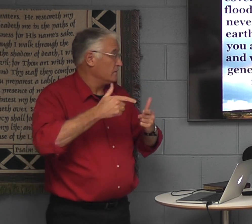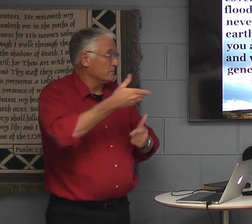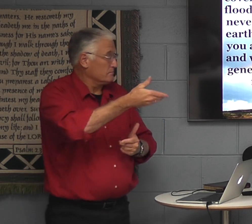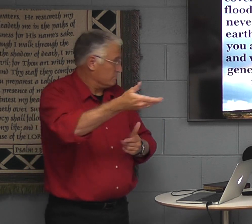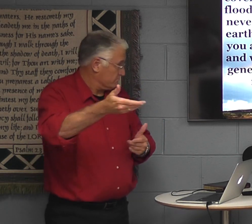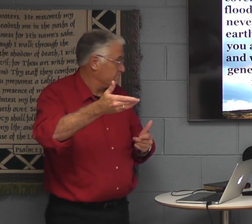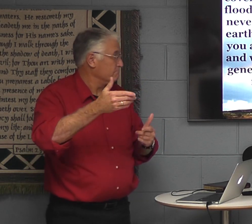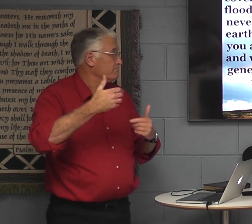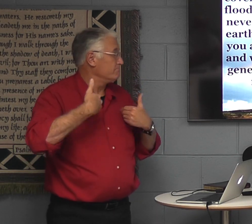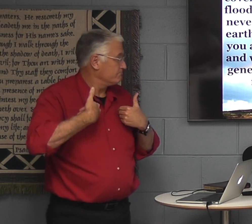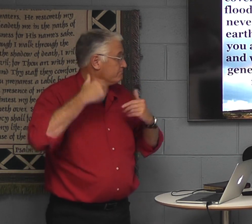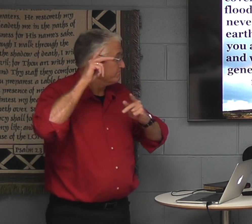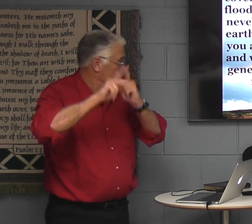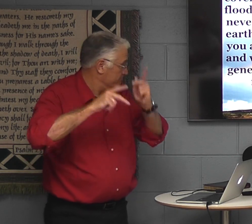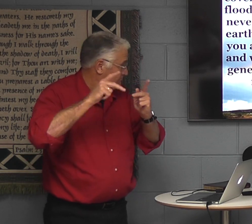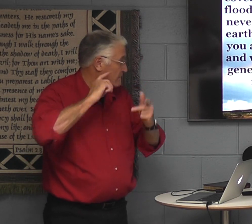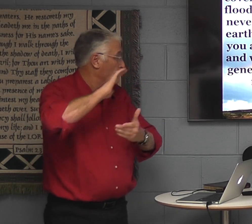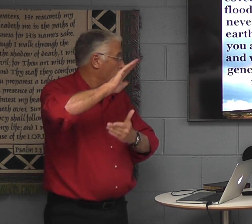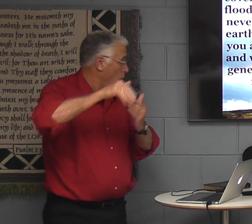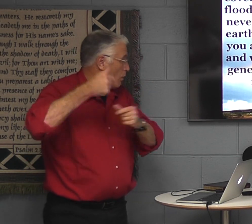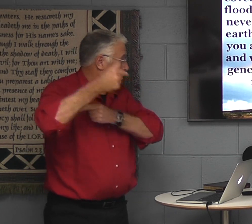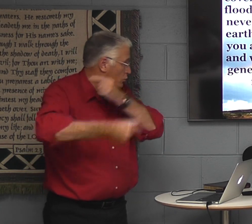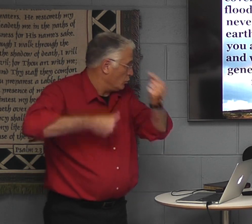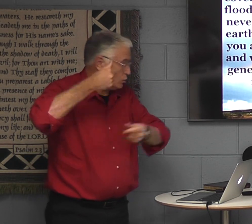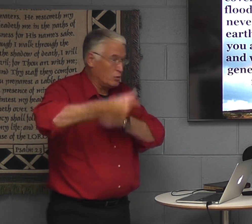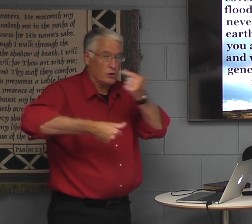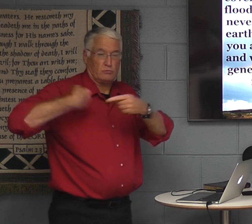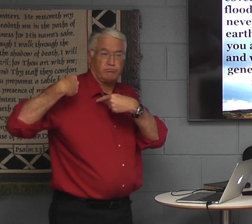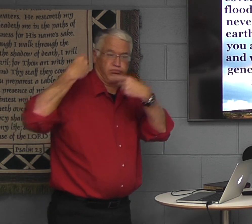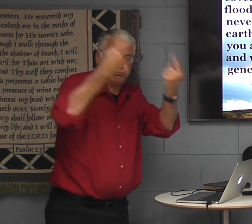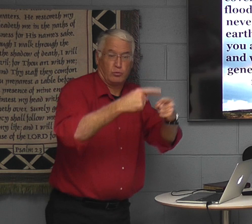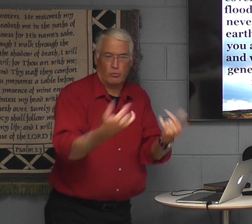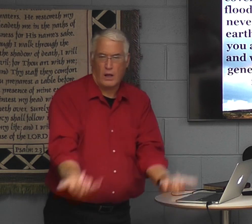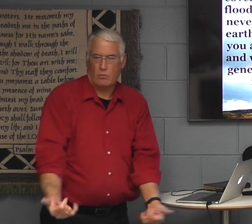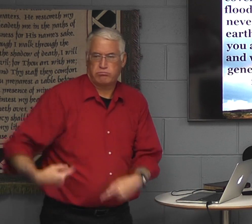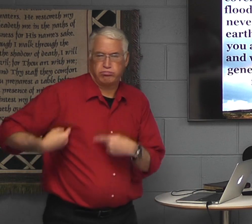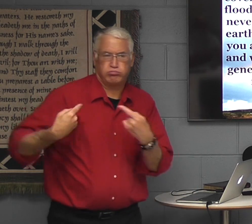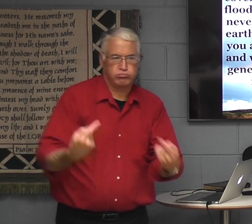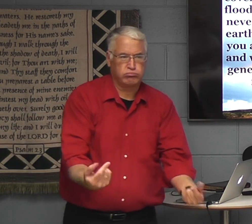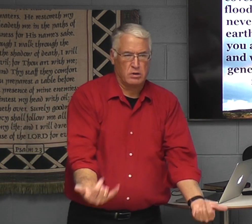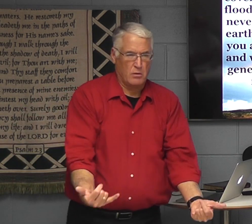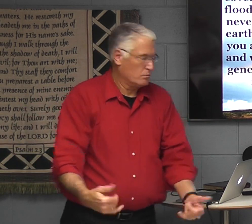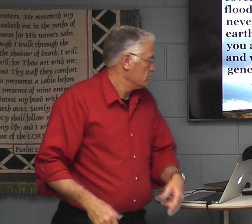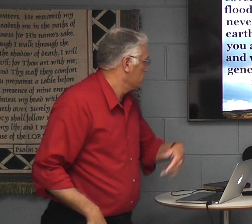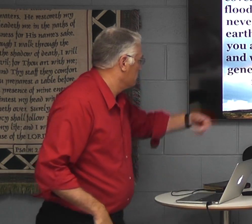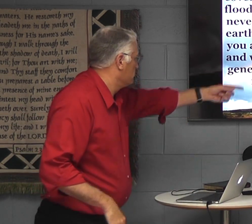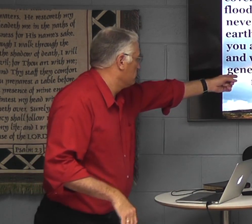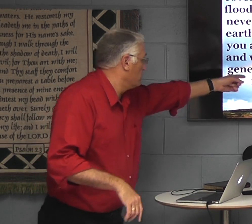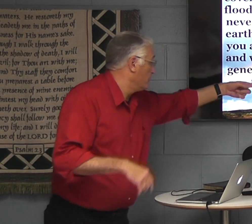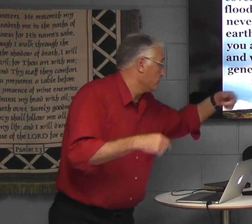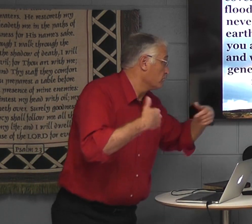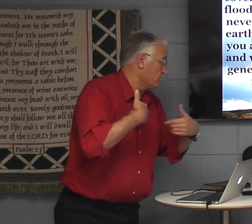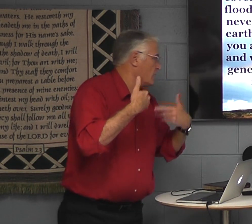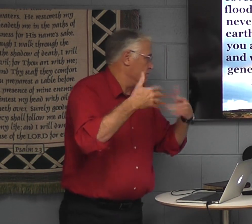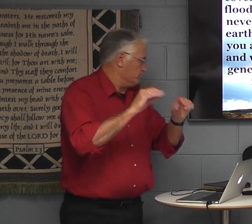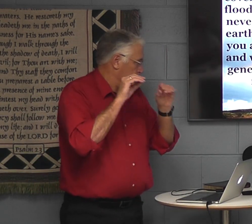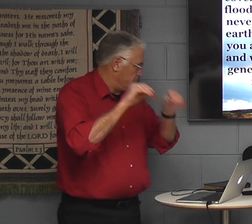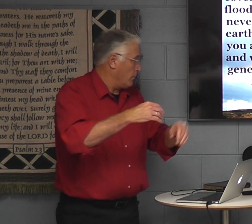and with all of the living creatures for all generations to come, meaning all up till now. And